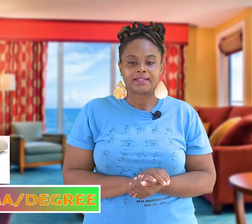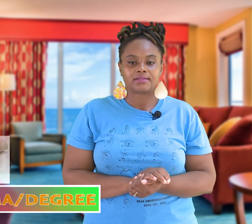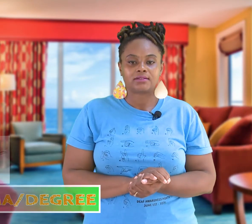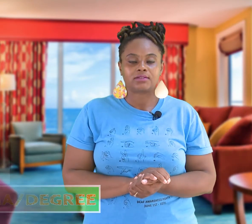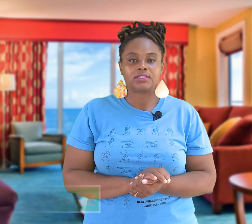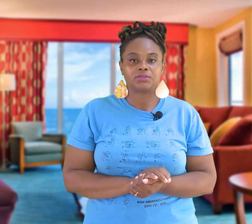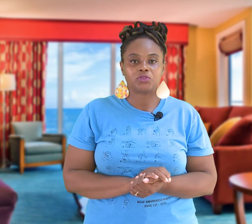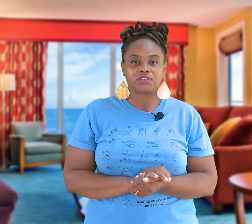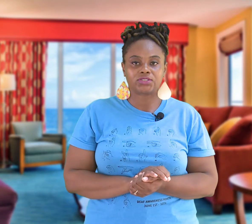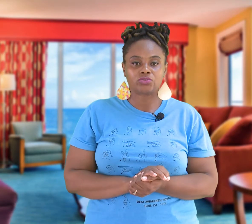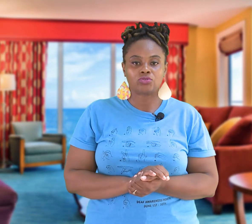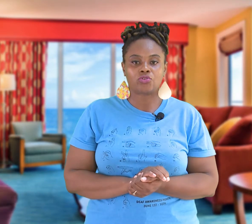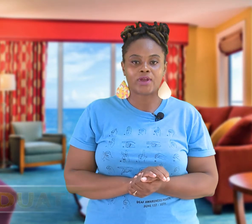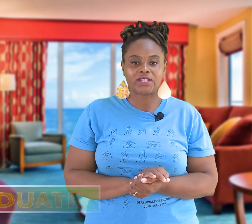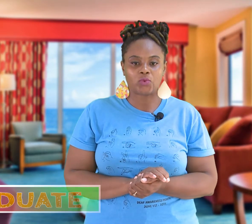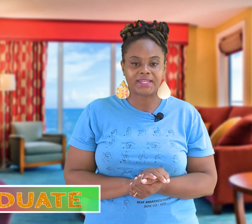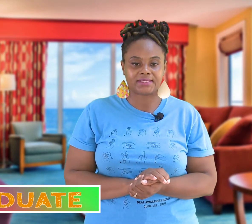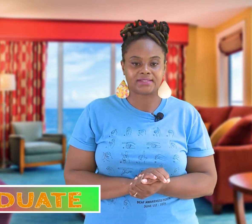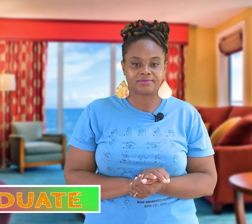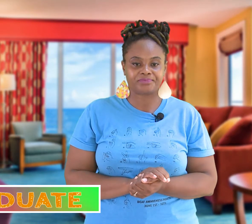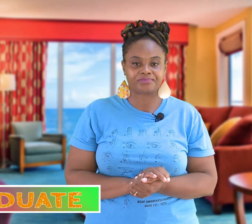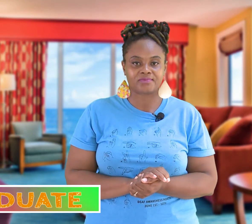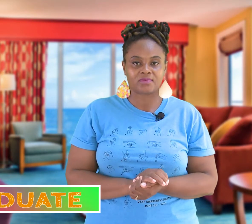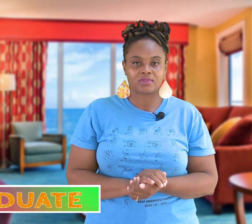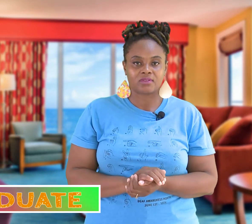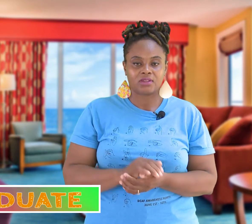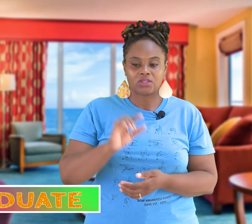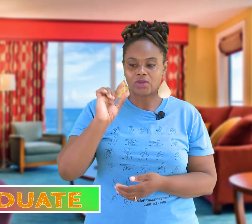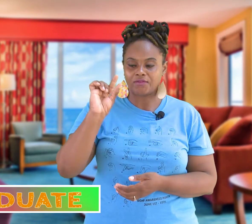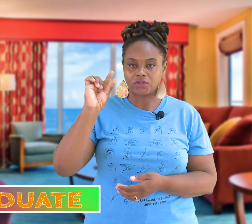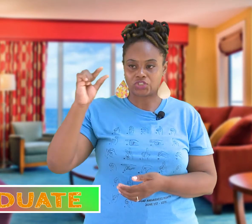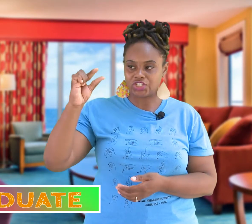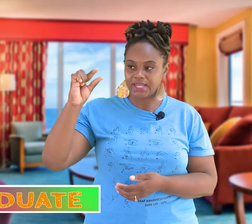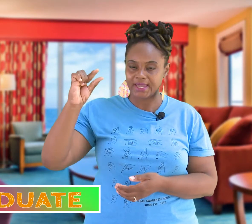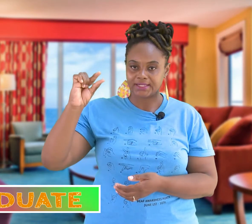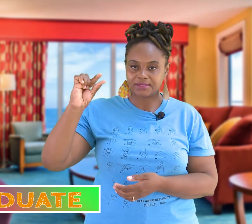and this moves us to graduate. You have your G hand,